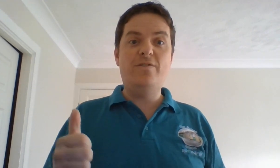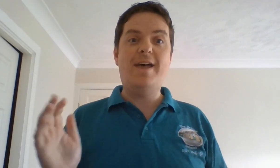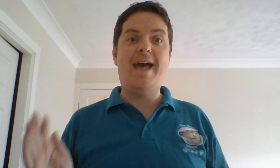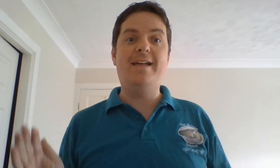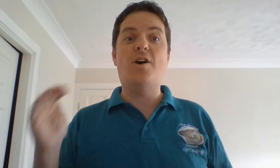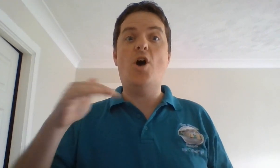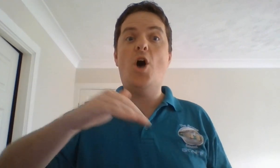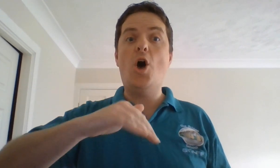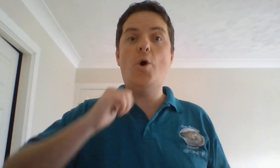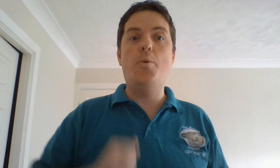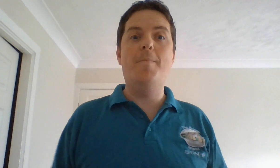at home.